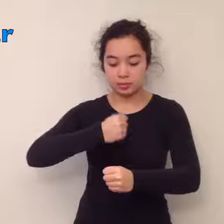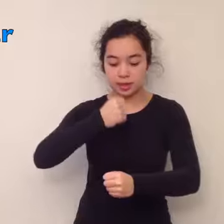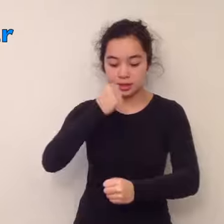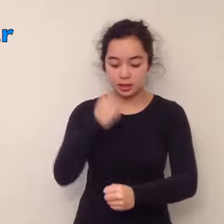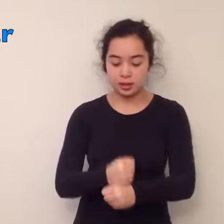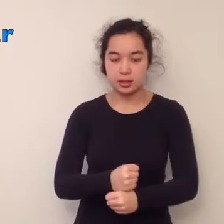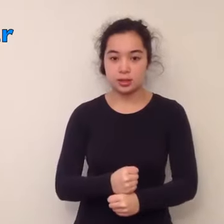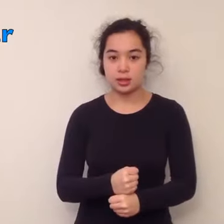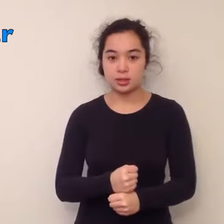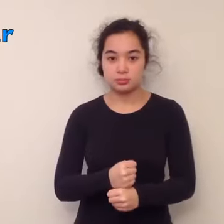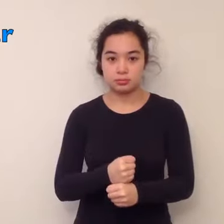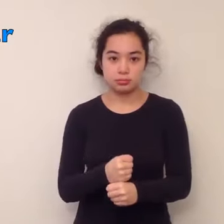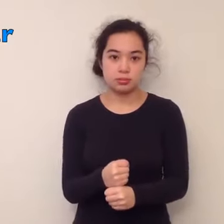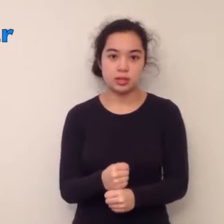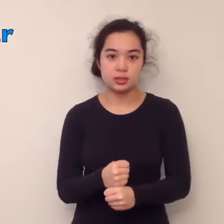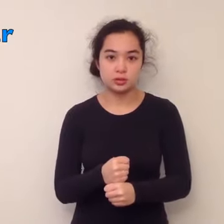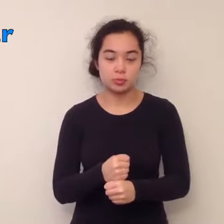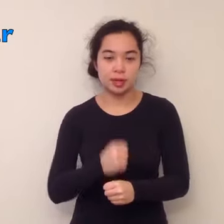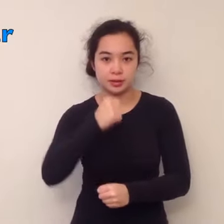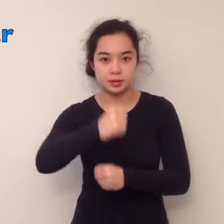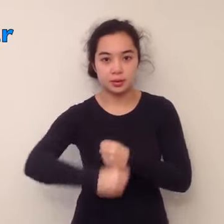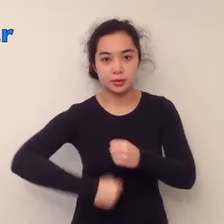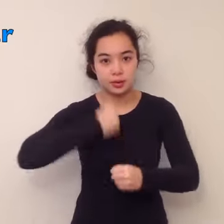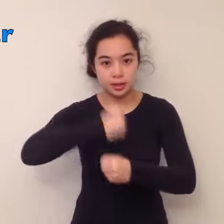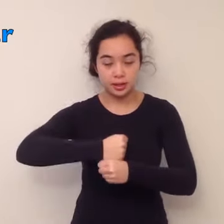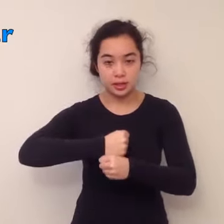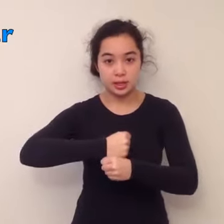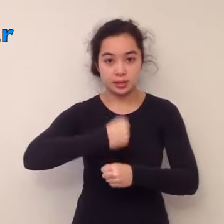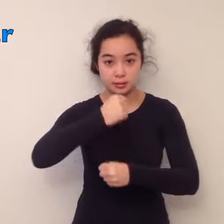again, and then hit it on top again. So, year.